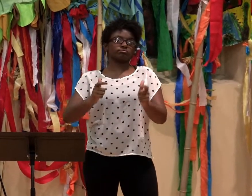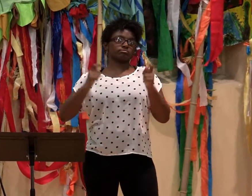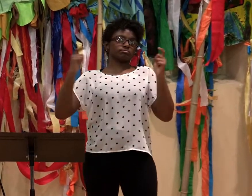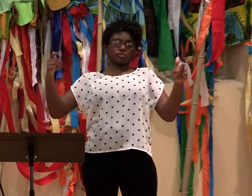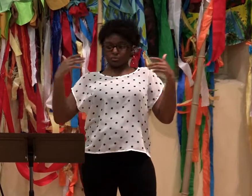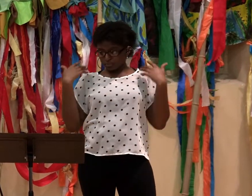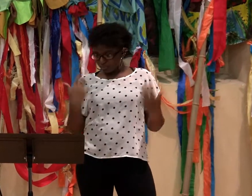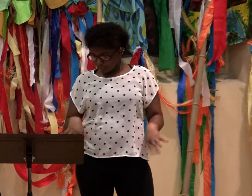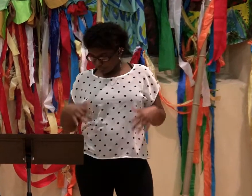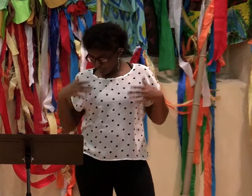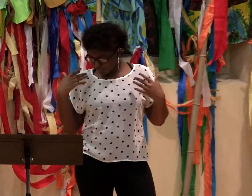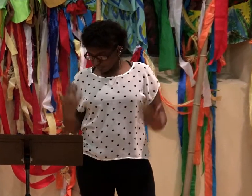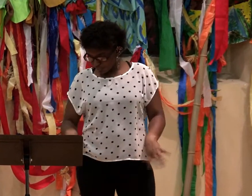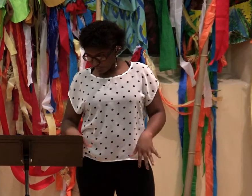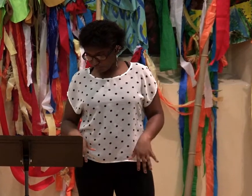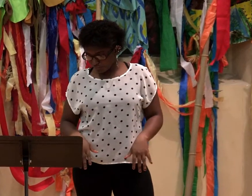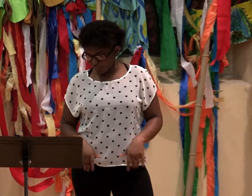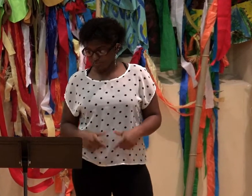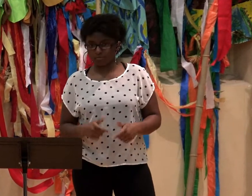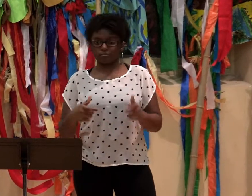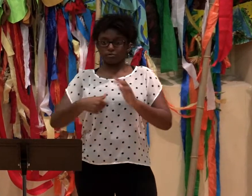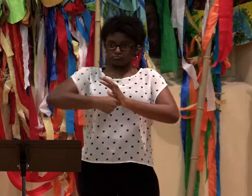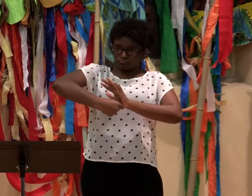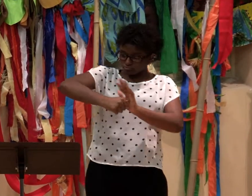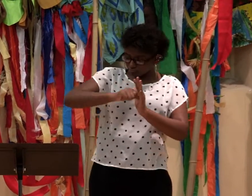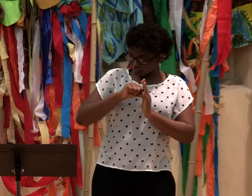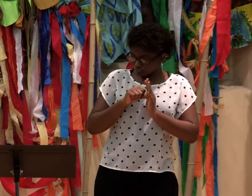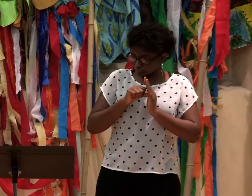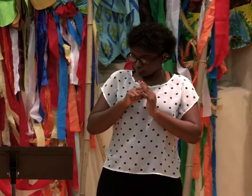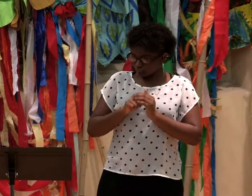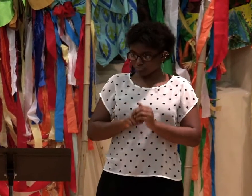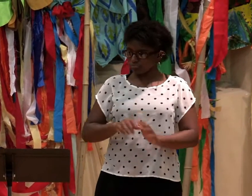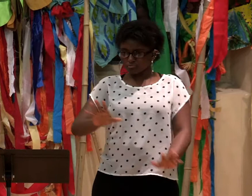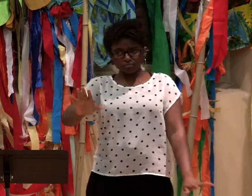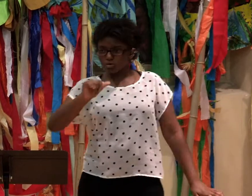Excellent progress, big impression.